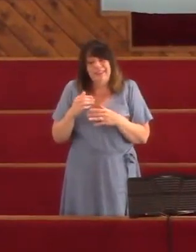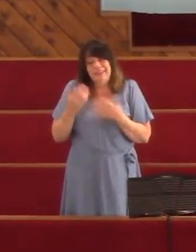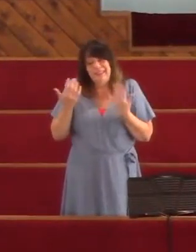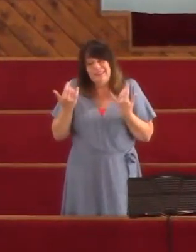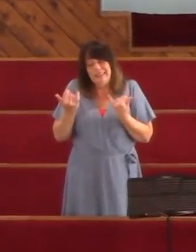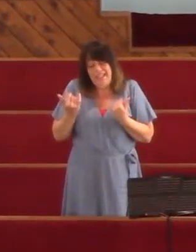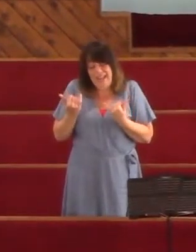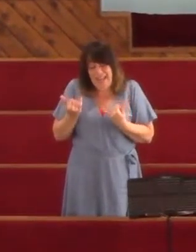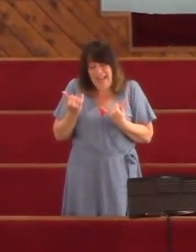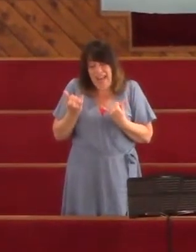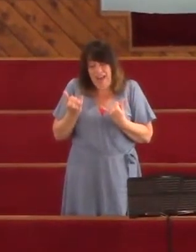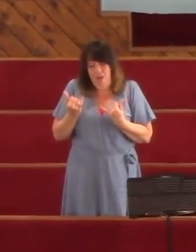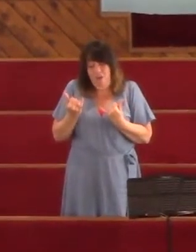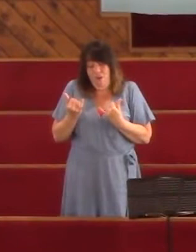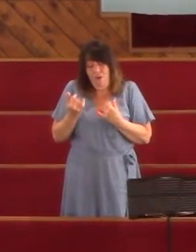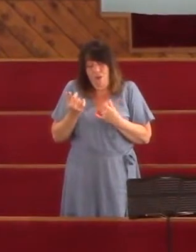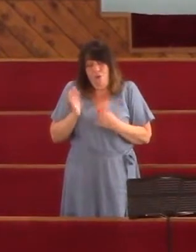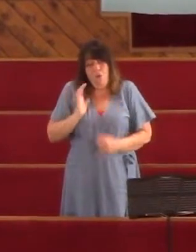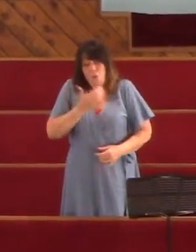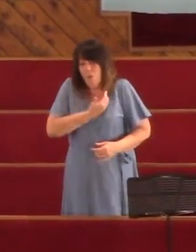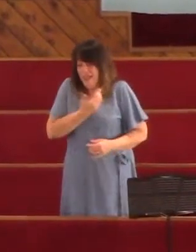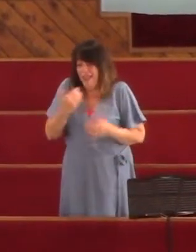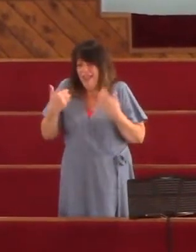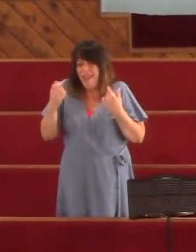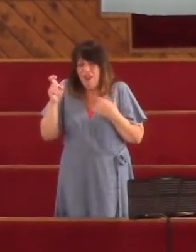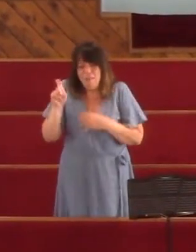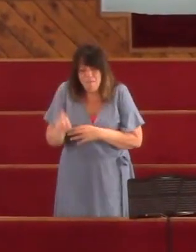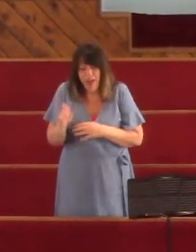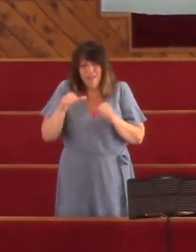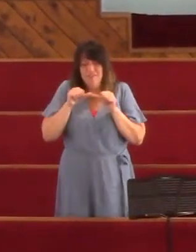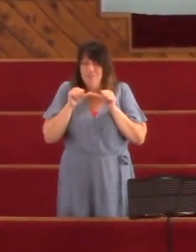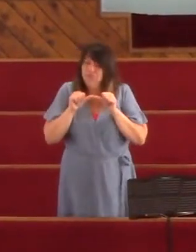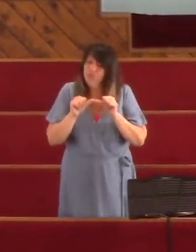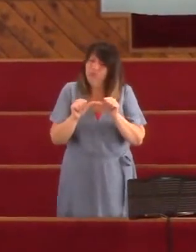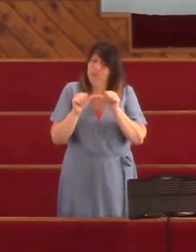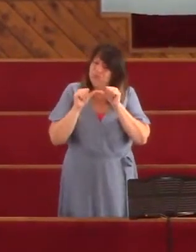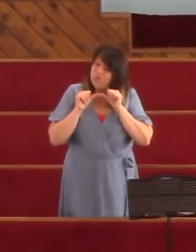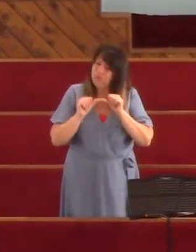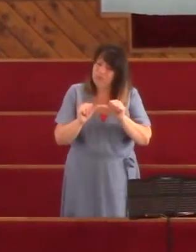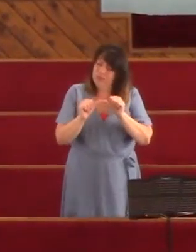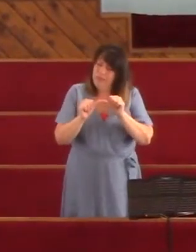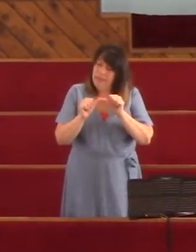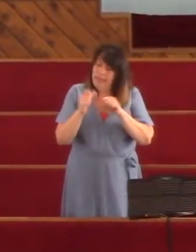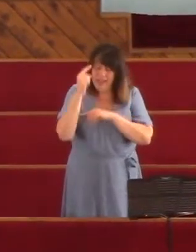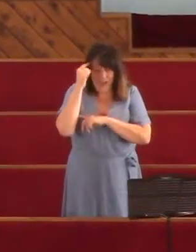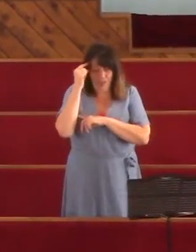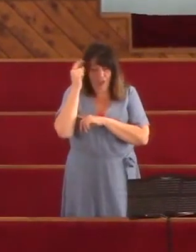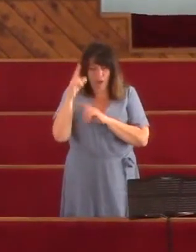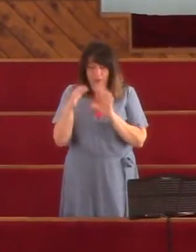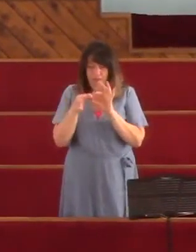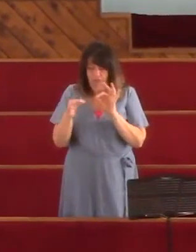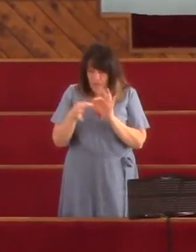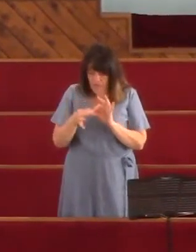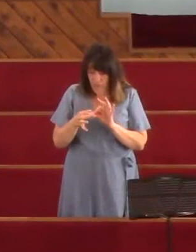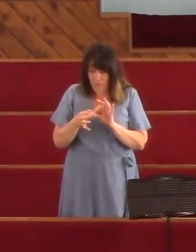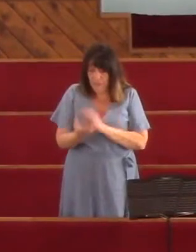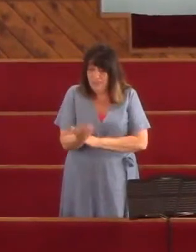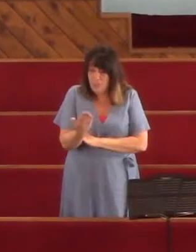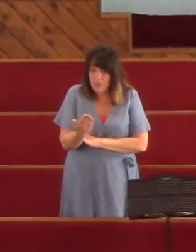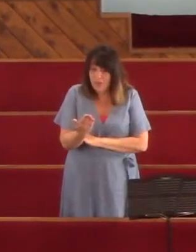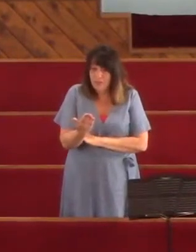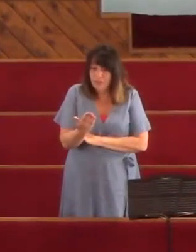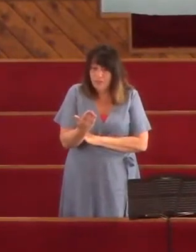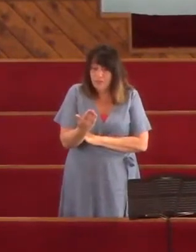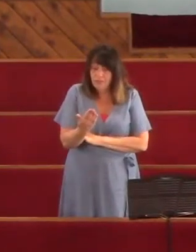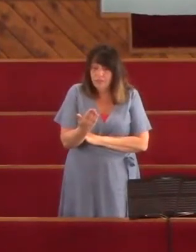keep on keeping on. And I thought, my friends, about this scripture this morning, and of how that